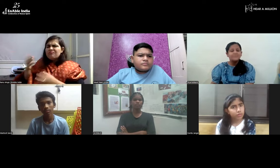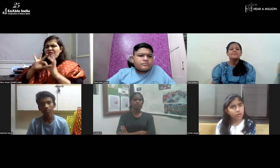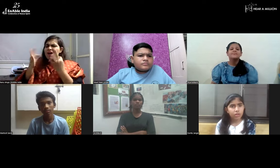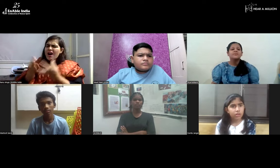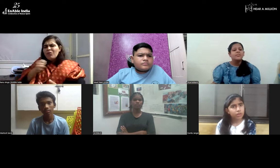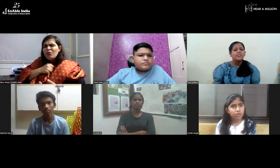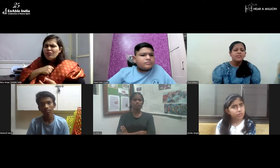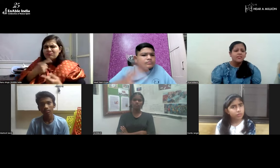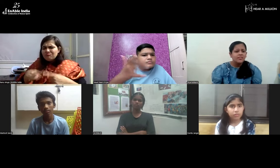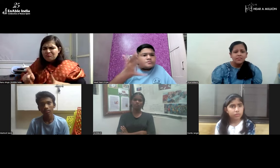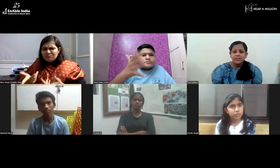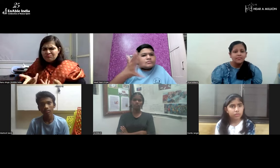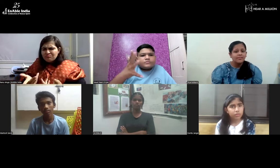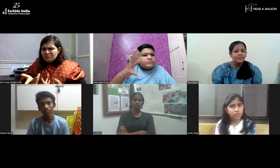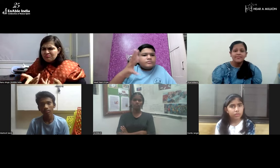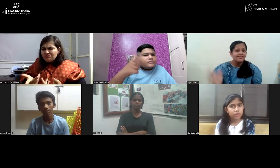So